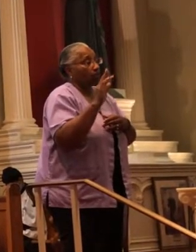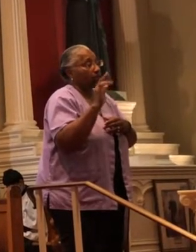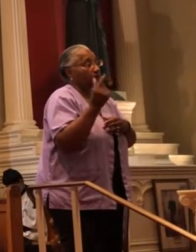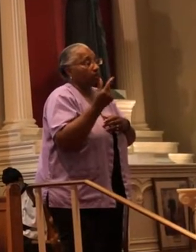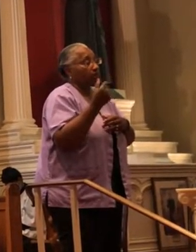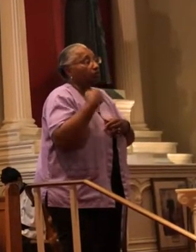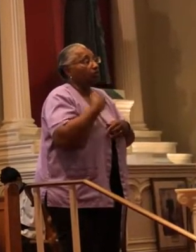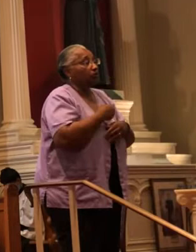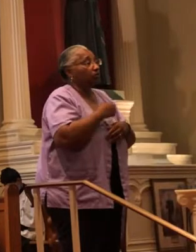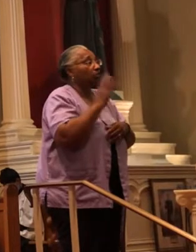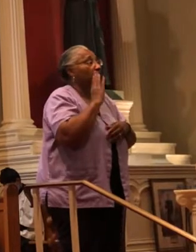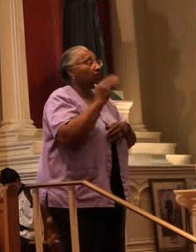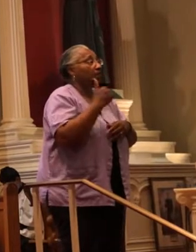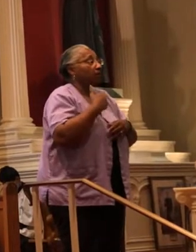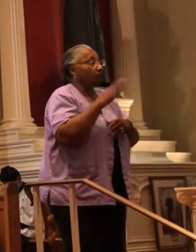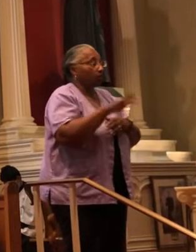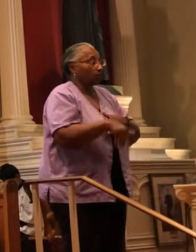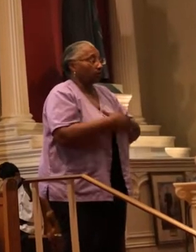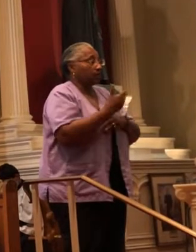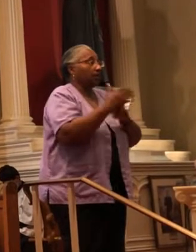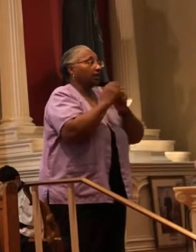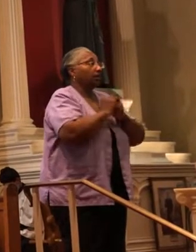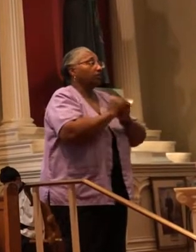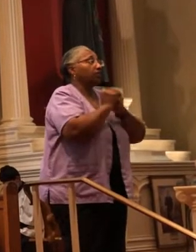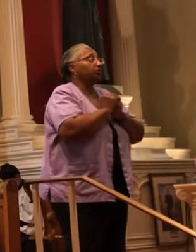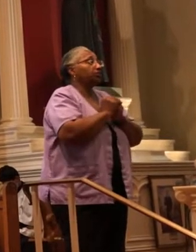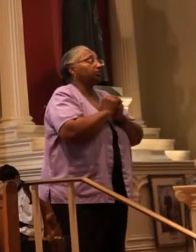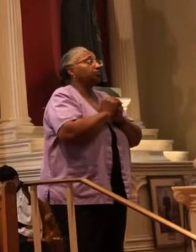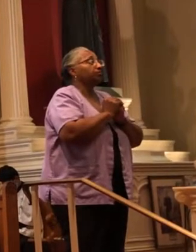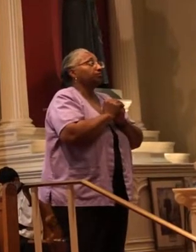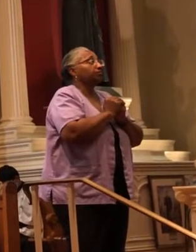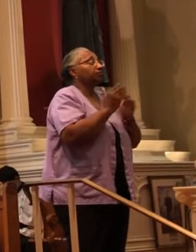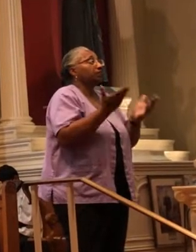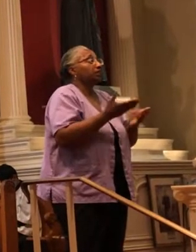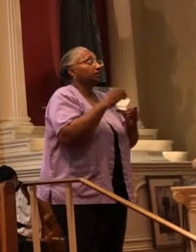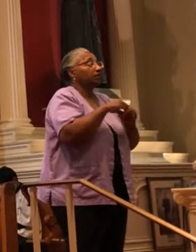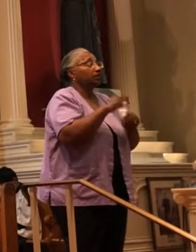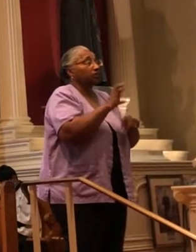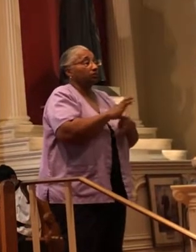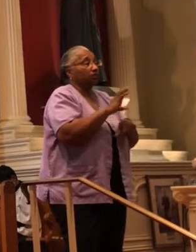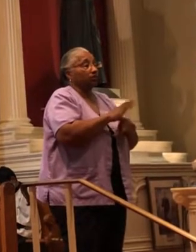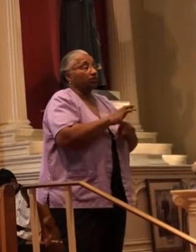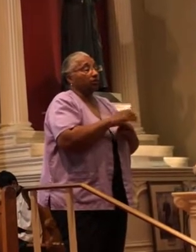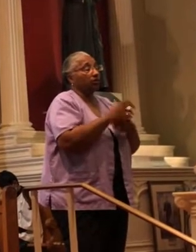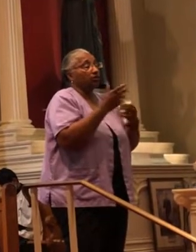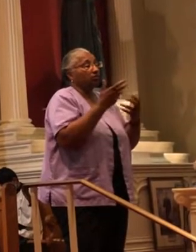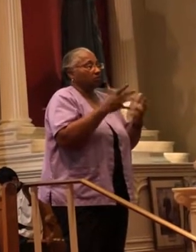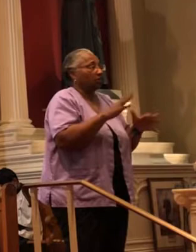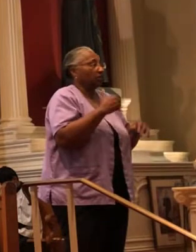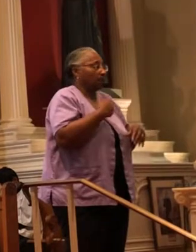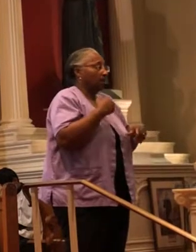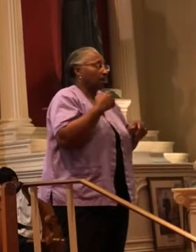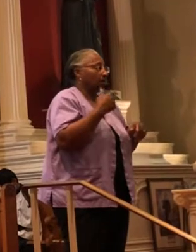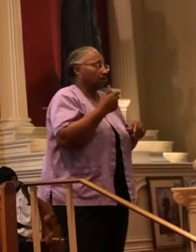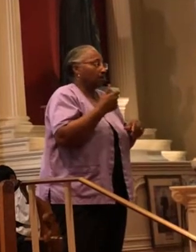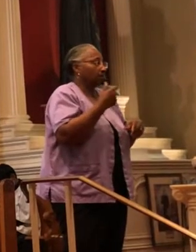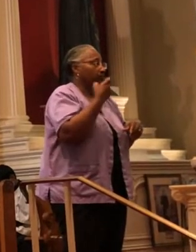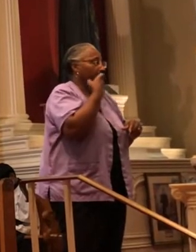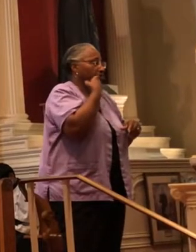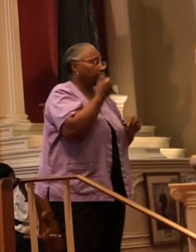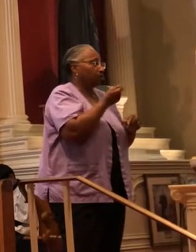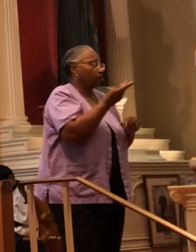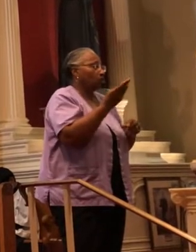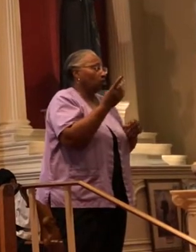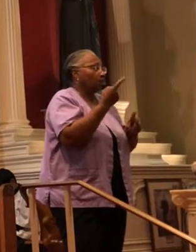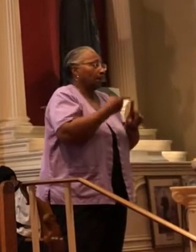are returning to our all-night adoration here in the church, which we've had already a couple of times, and just the